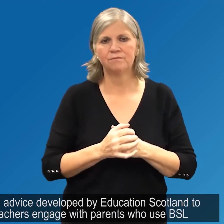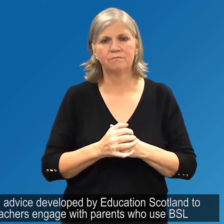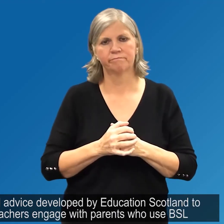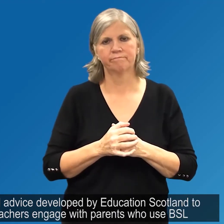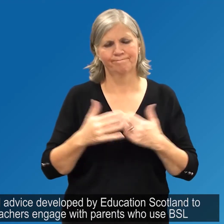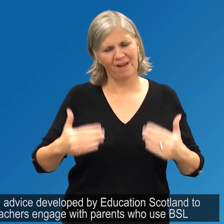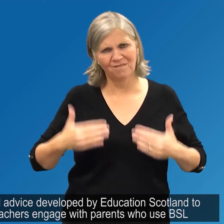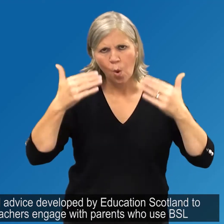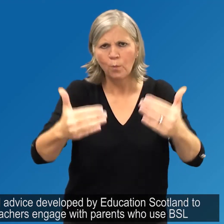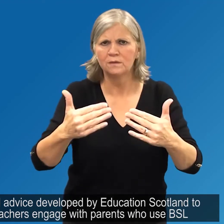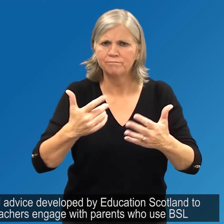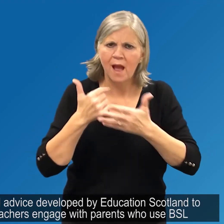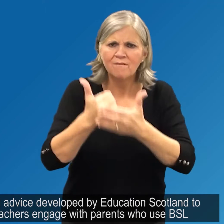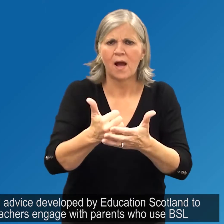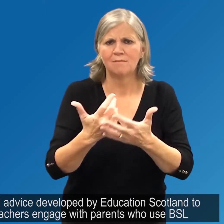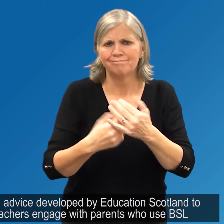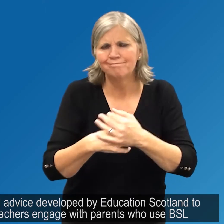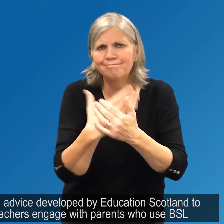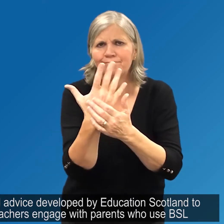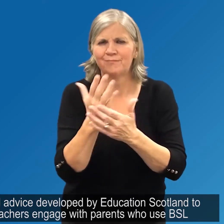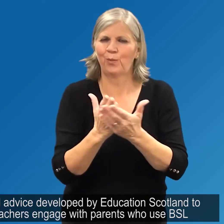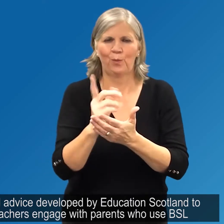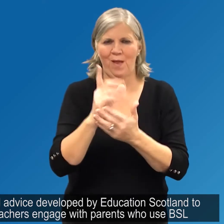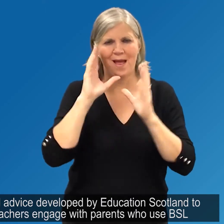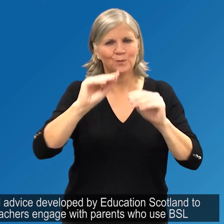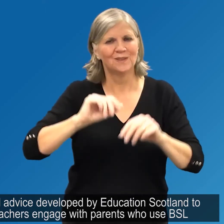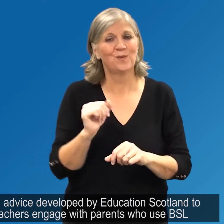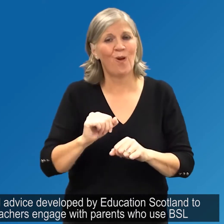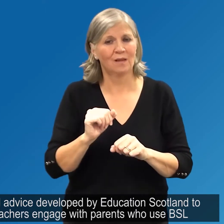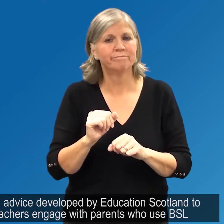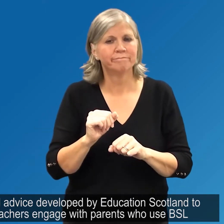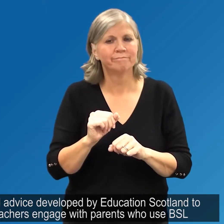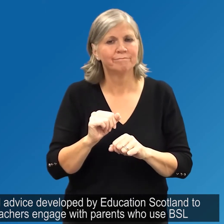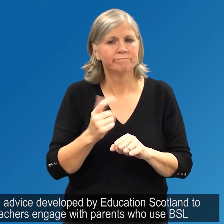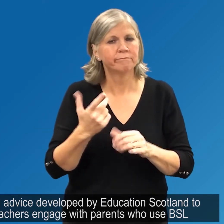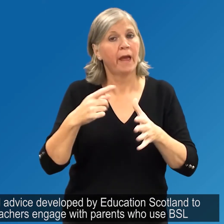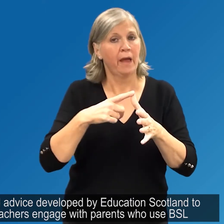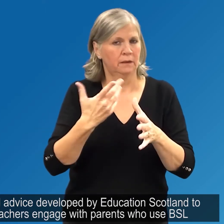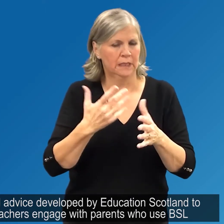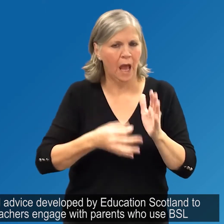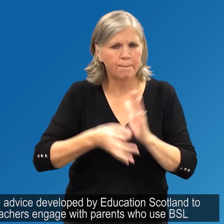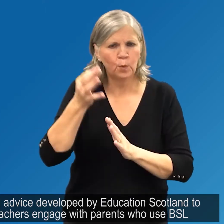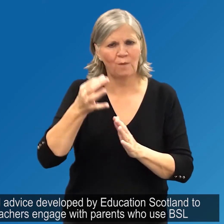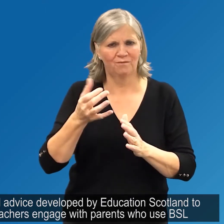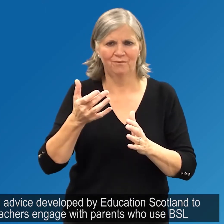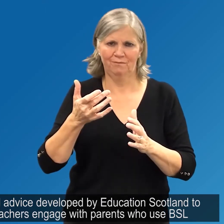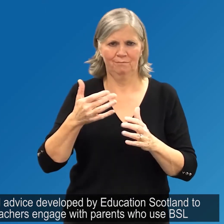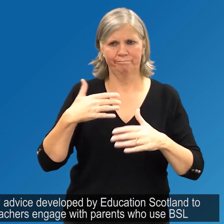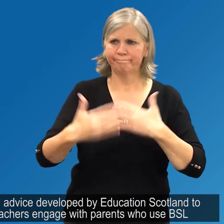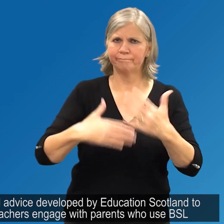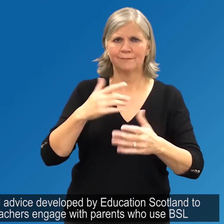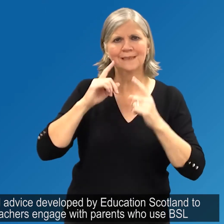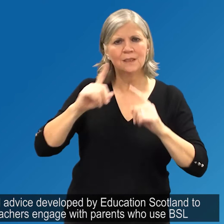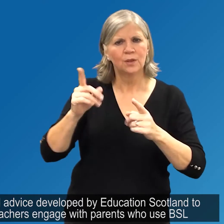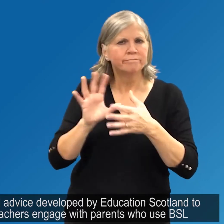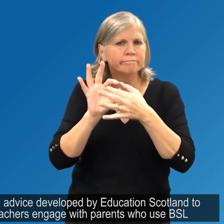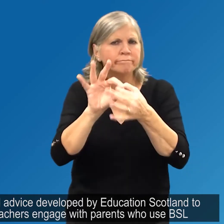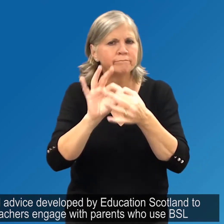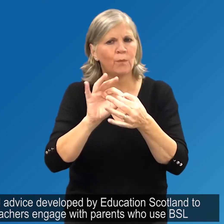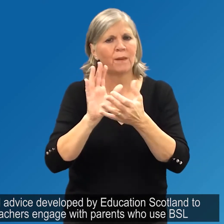Action 11. Take forward advice developed by Education Scotland to A. Improve the way teachers engage with